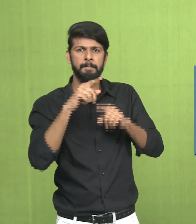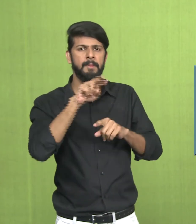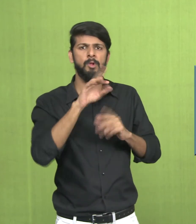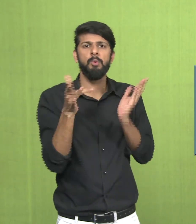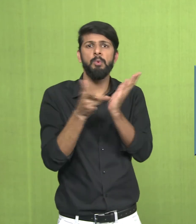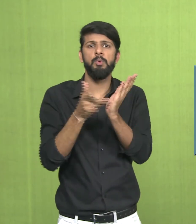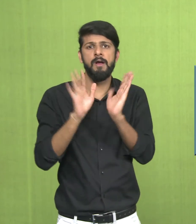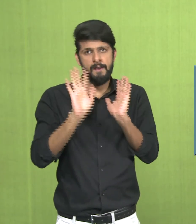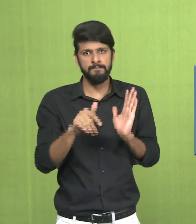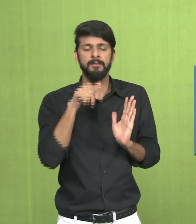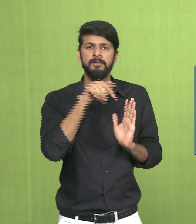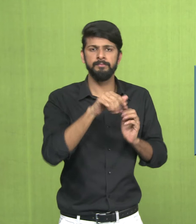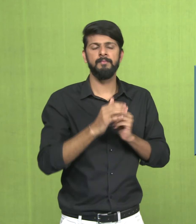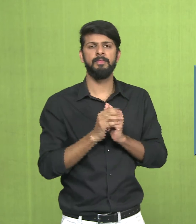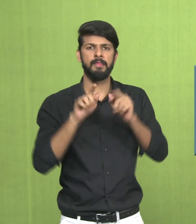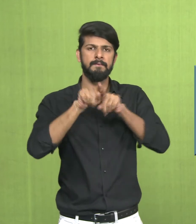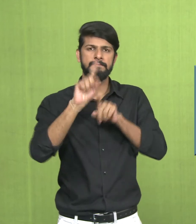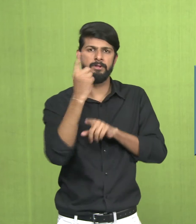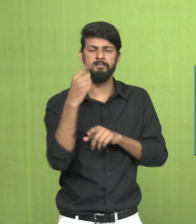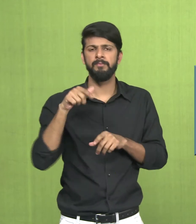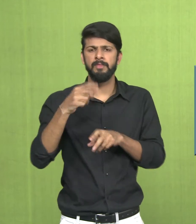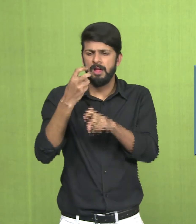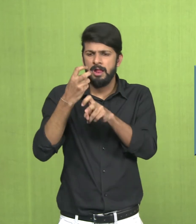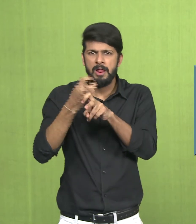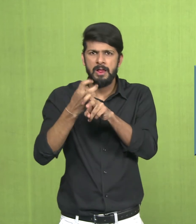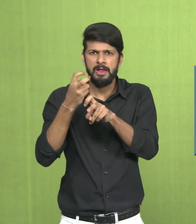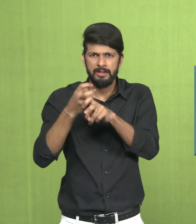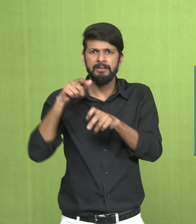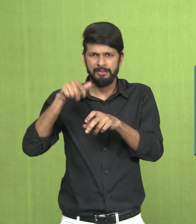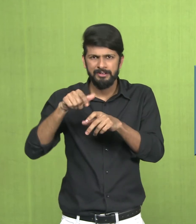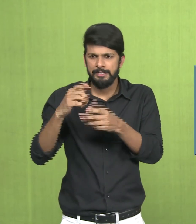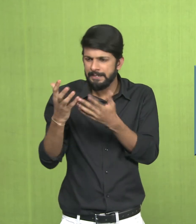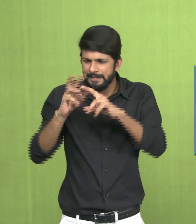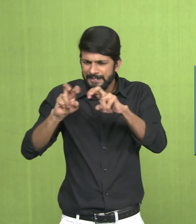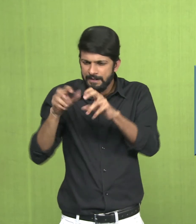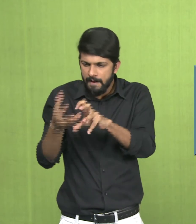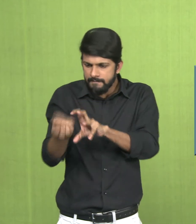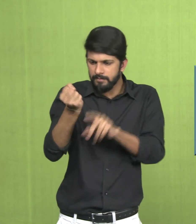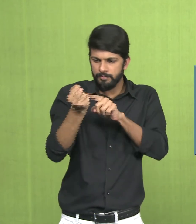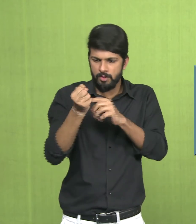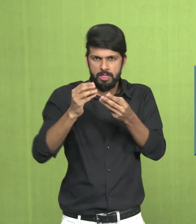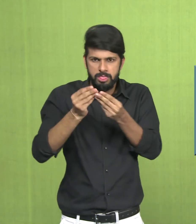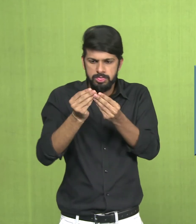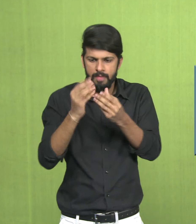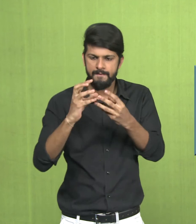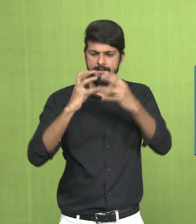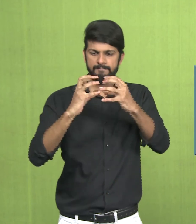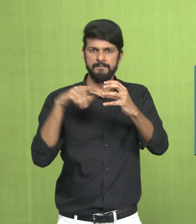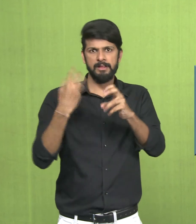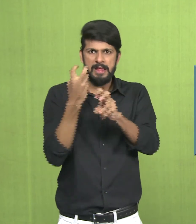Lost wax, this is a technique of metal casting. So, when the metal is